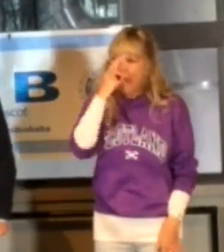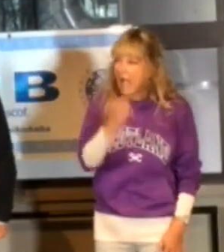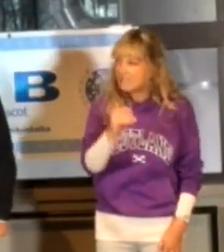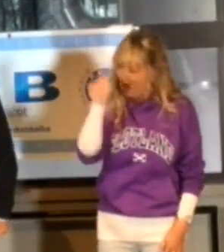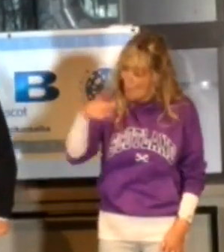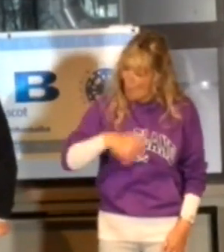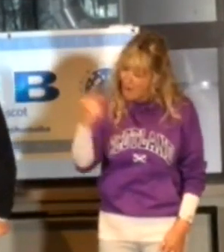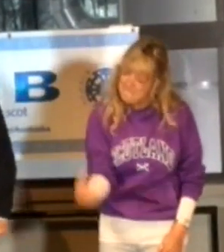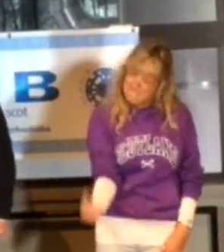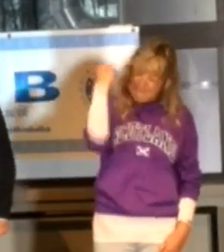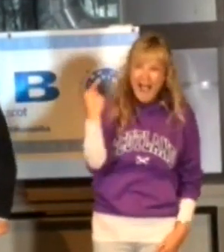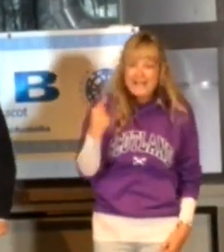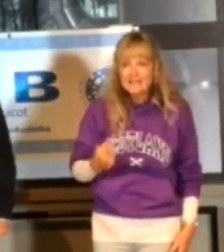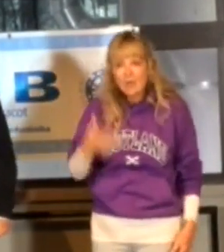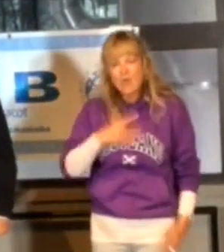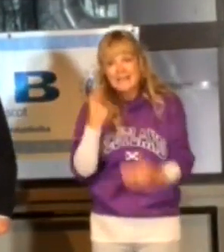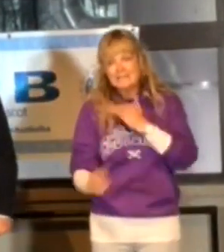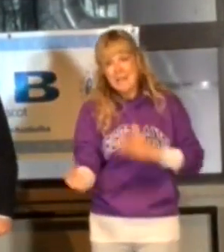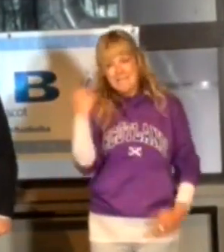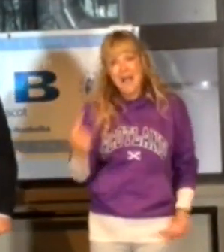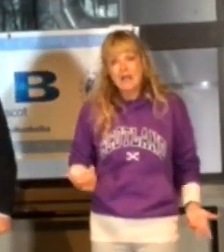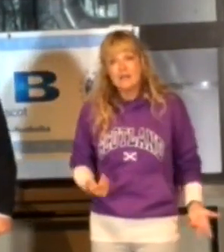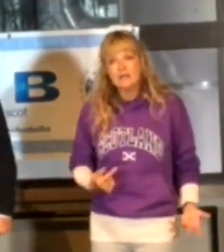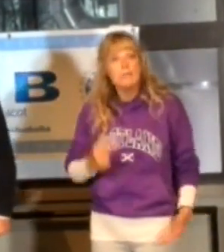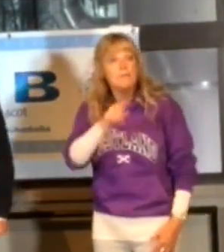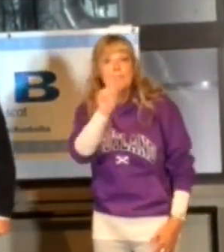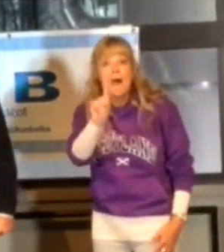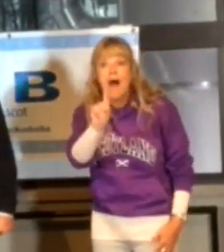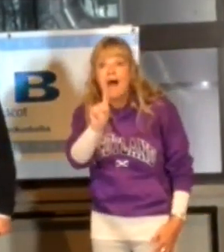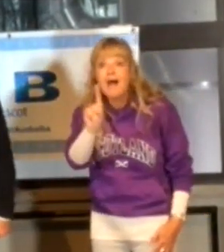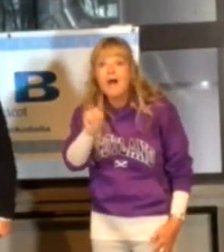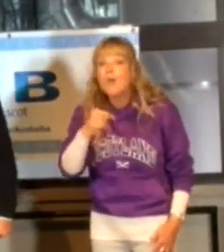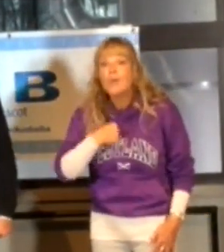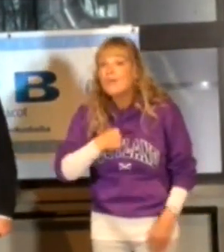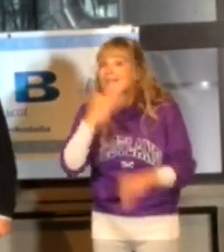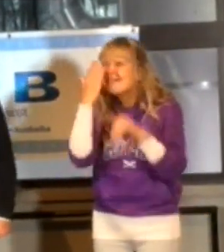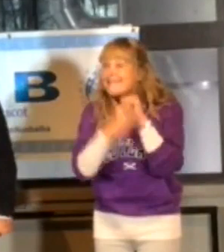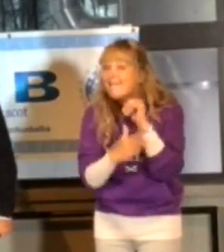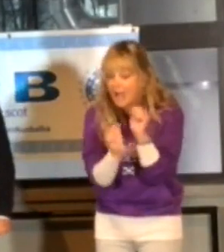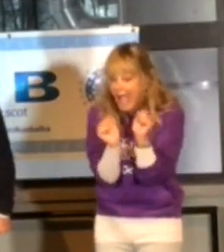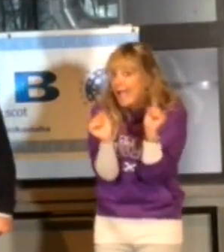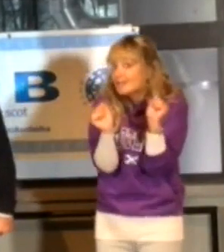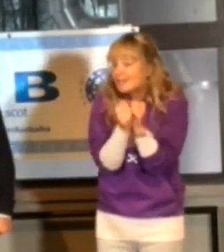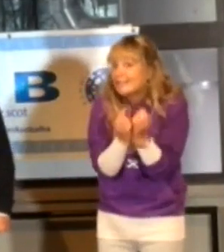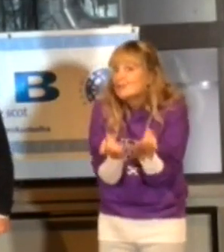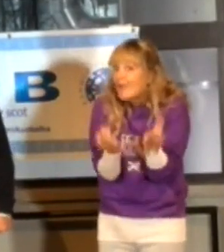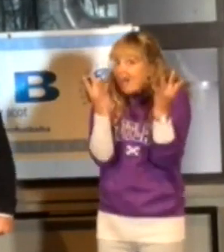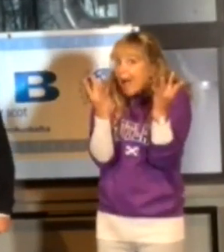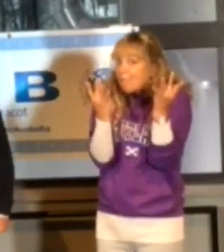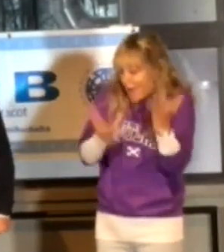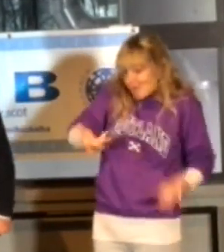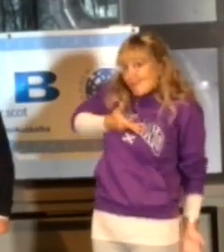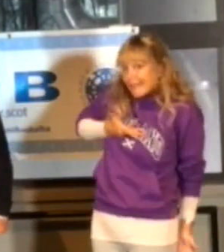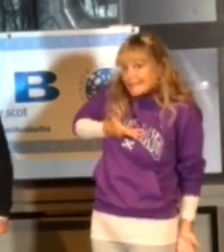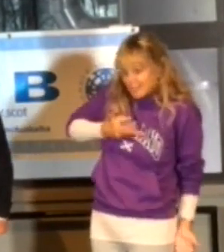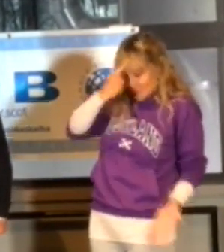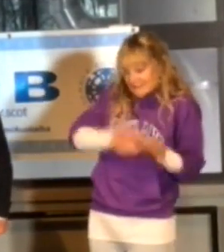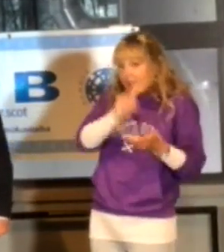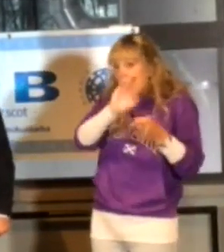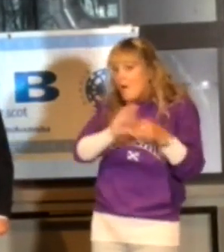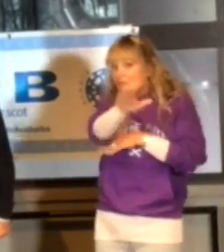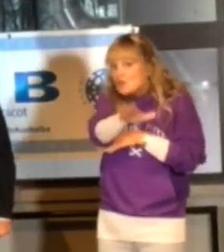that independence back. But we have never consensually given up the right to